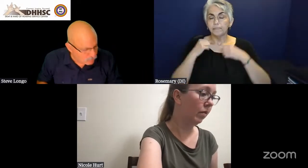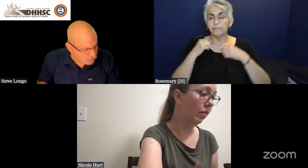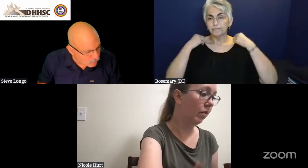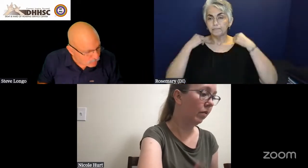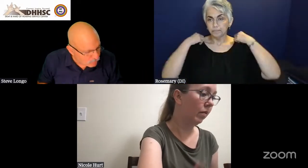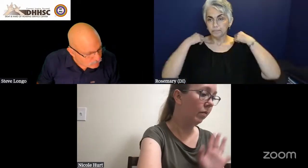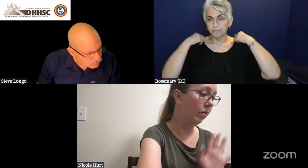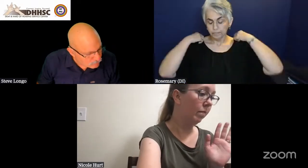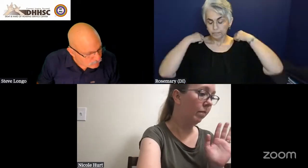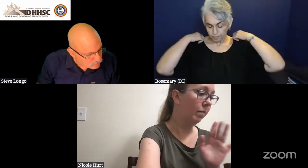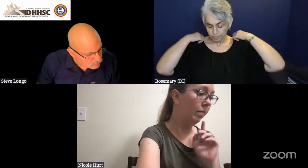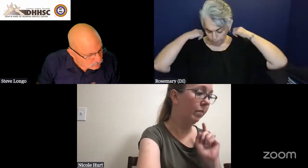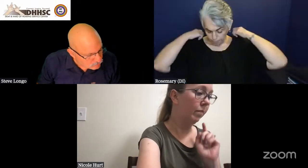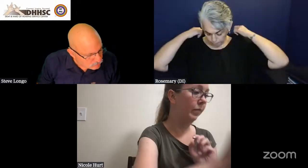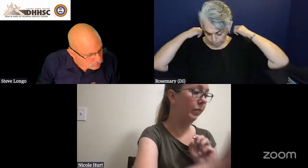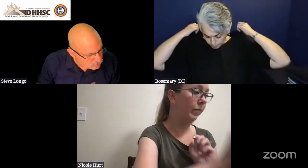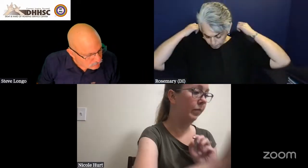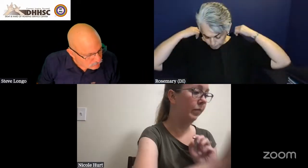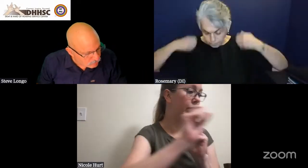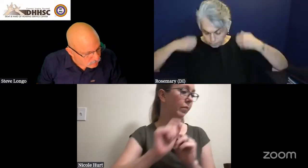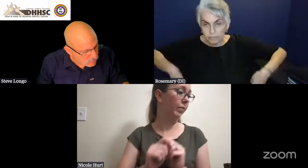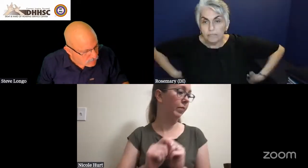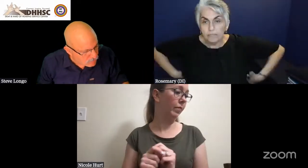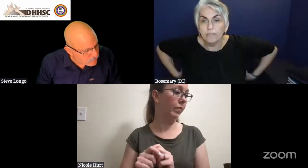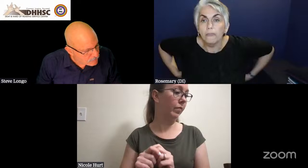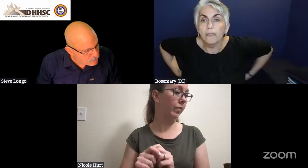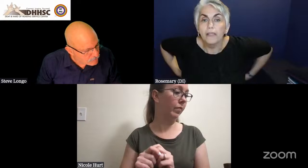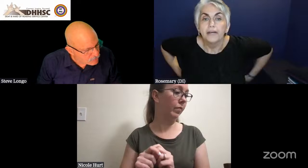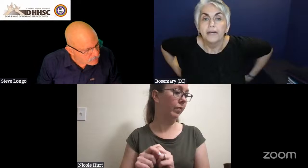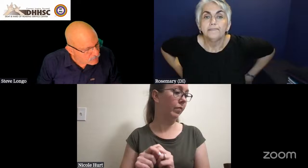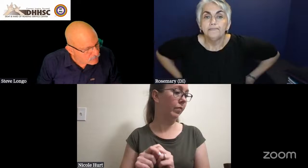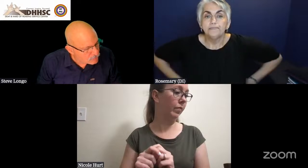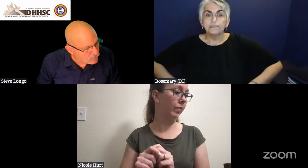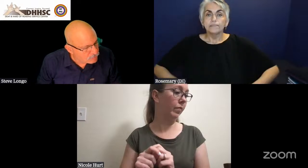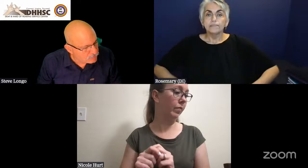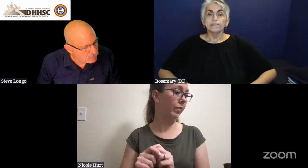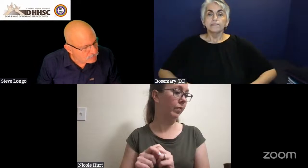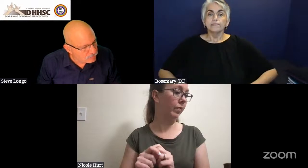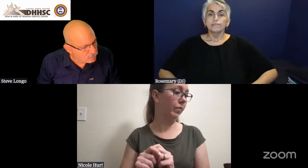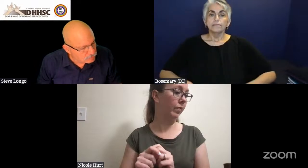Steve says, that's good, that's fine.